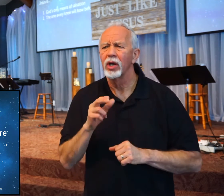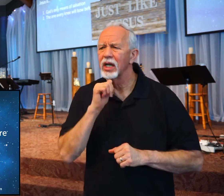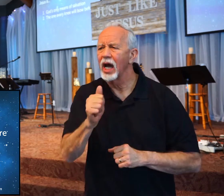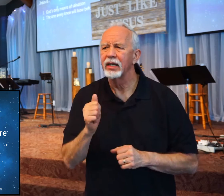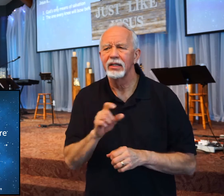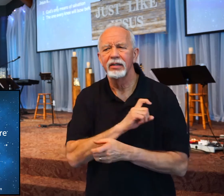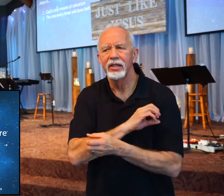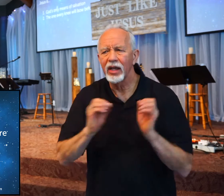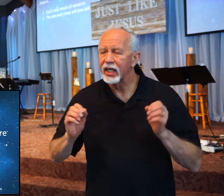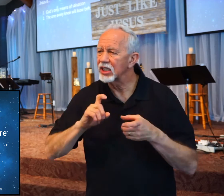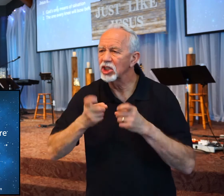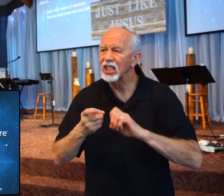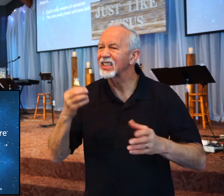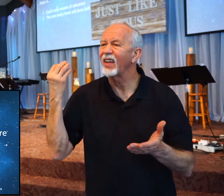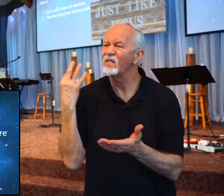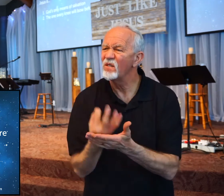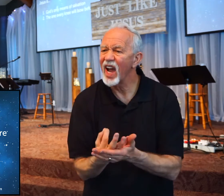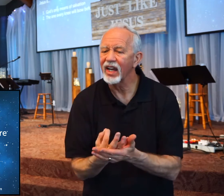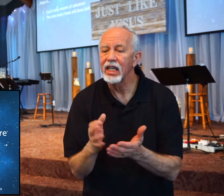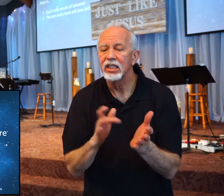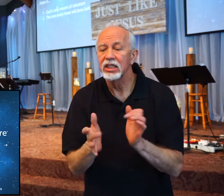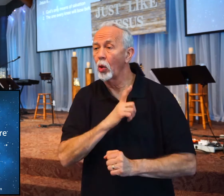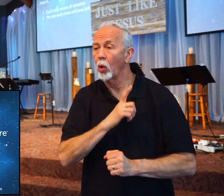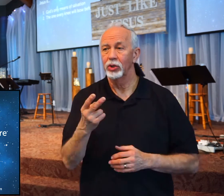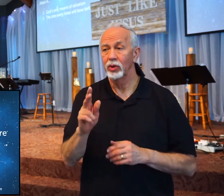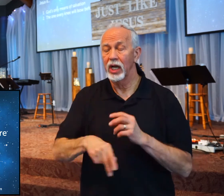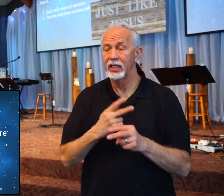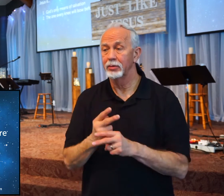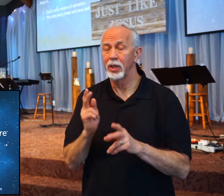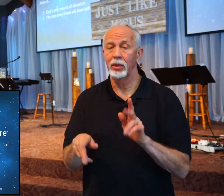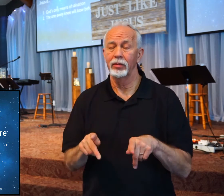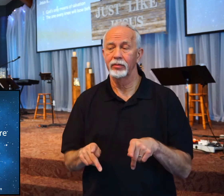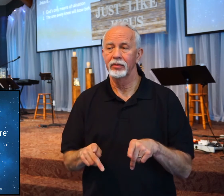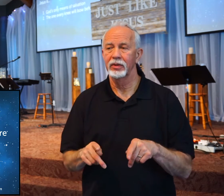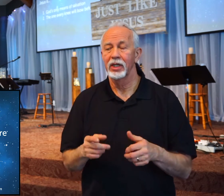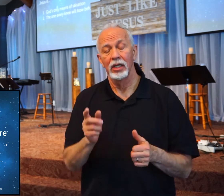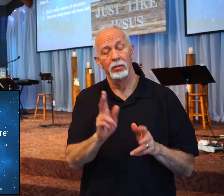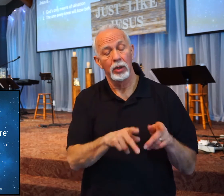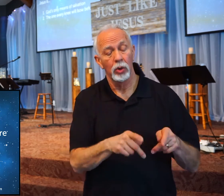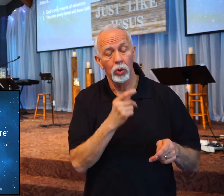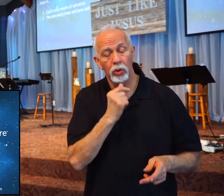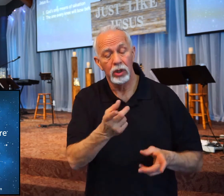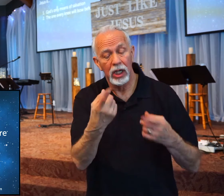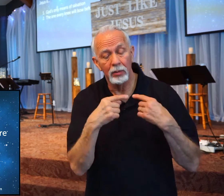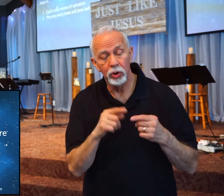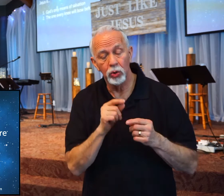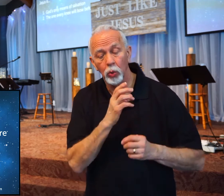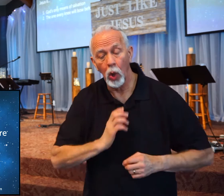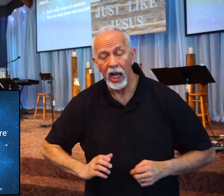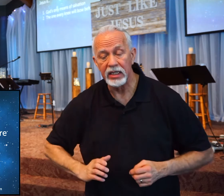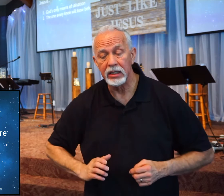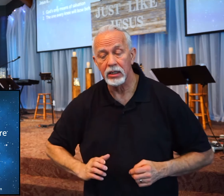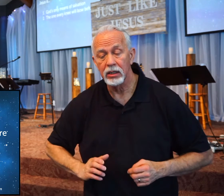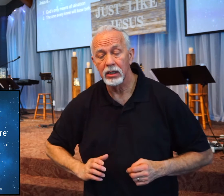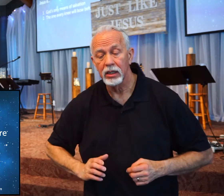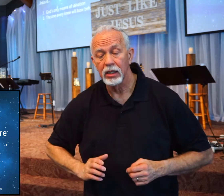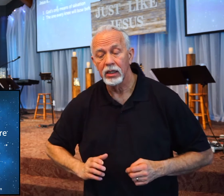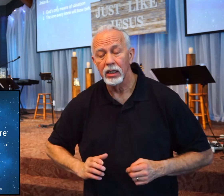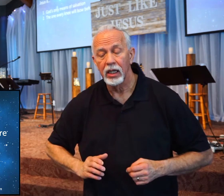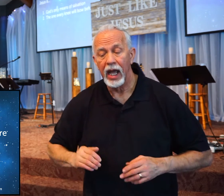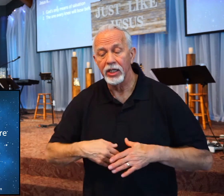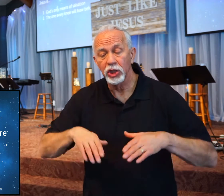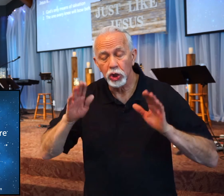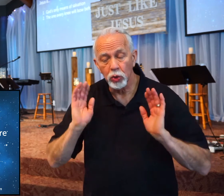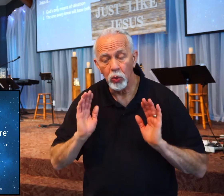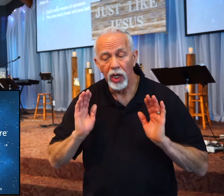the fact that Jesus is Lord. There's those who come to Christ in